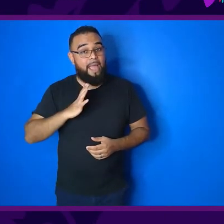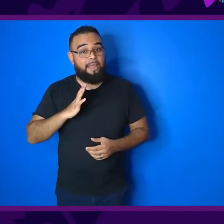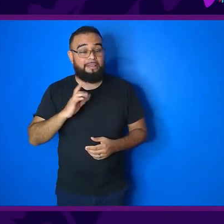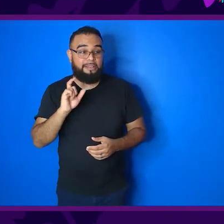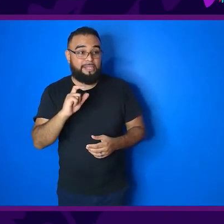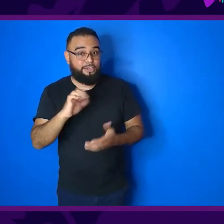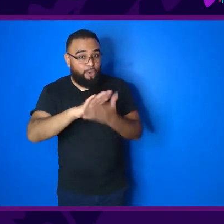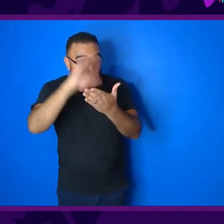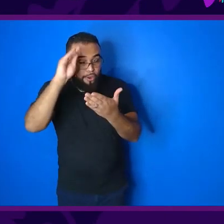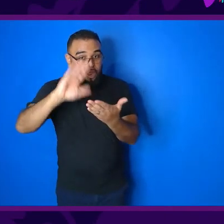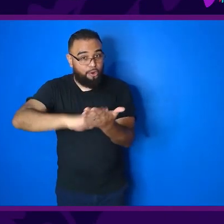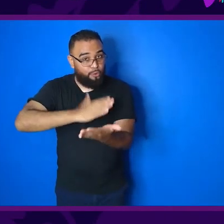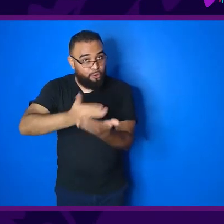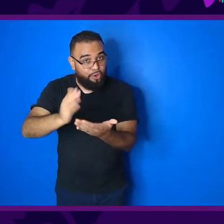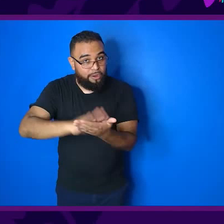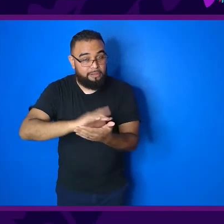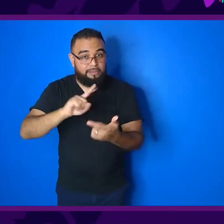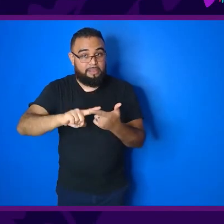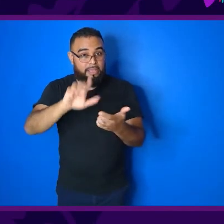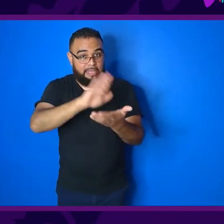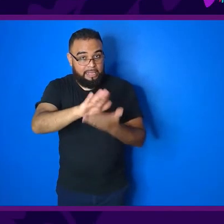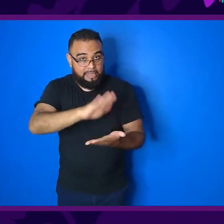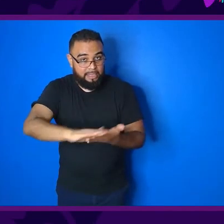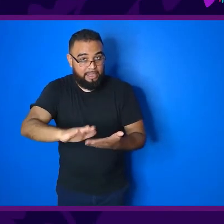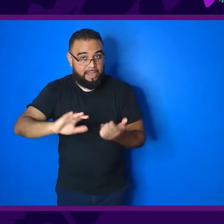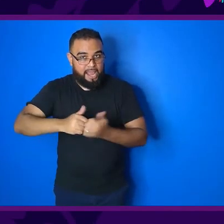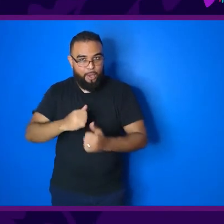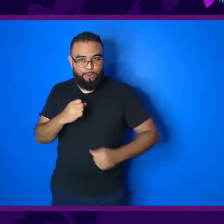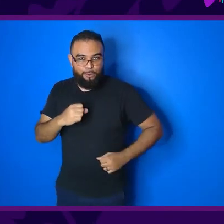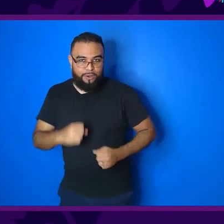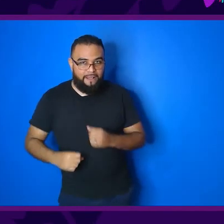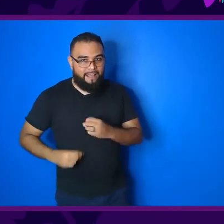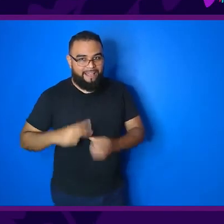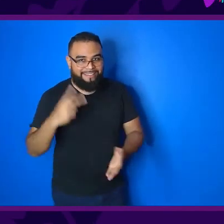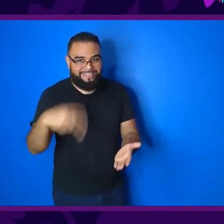clean, and they have to learn how to dance, okay?